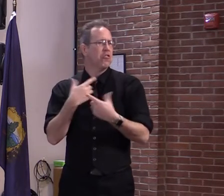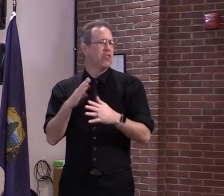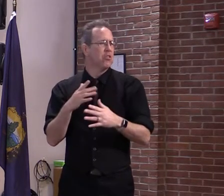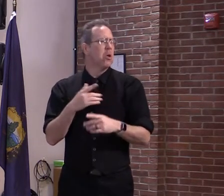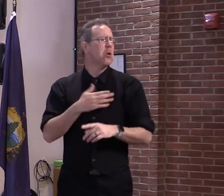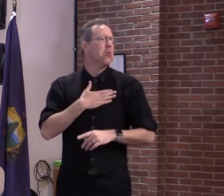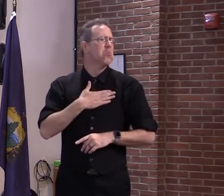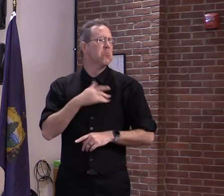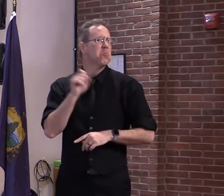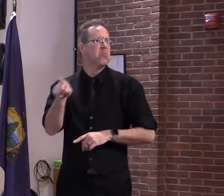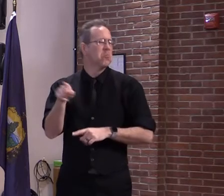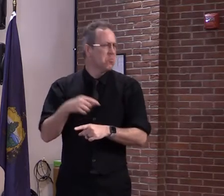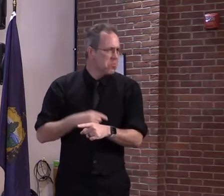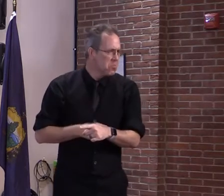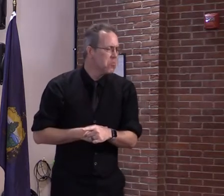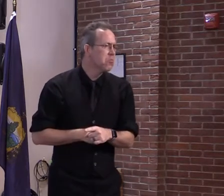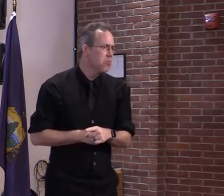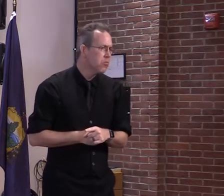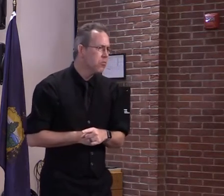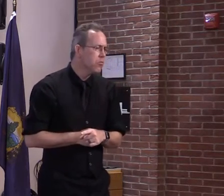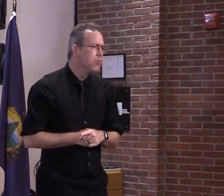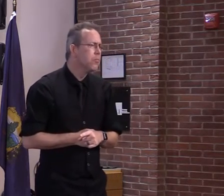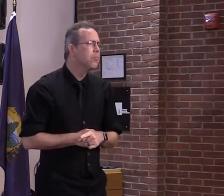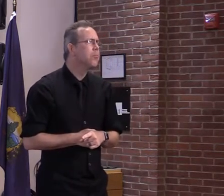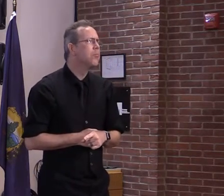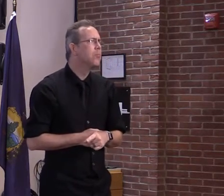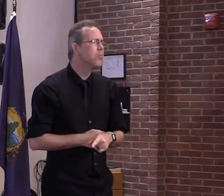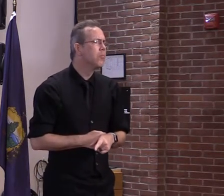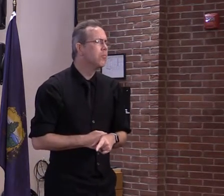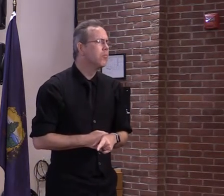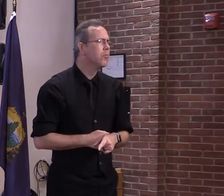also. Are there any medical conditions that would